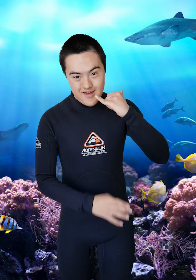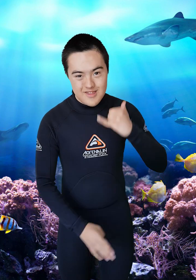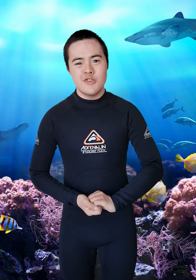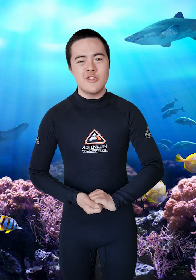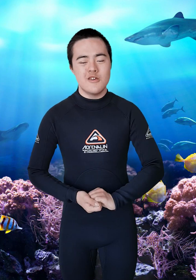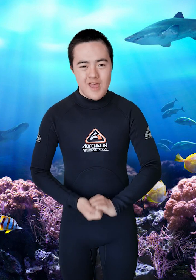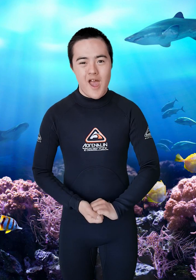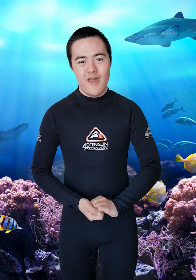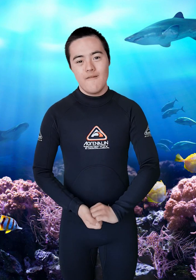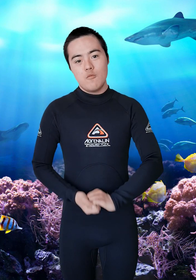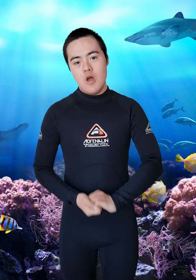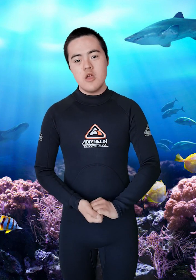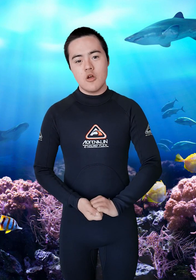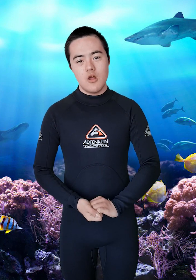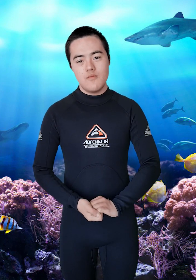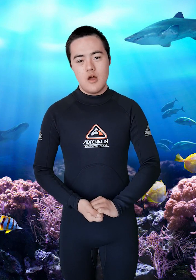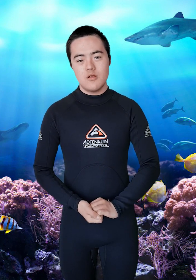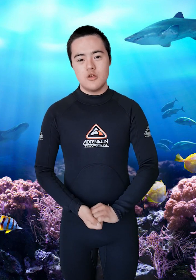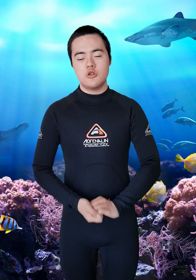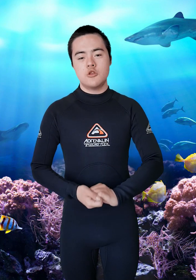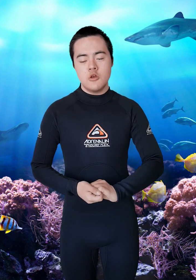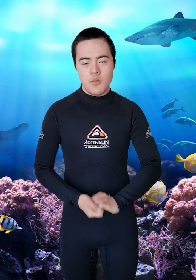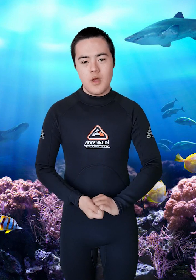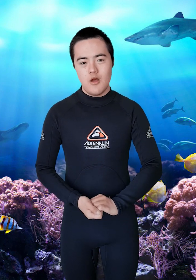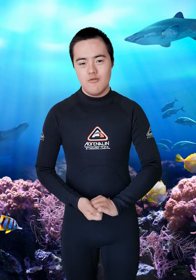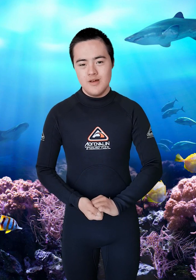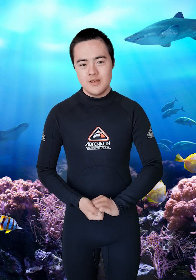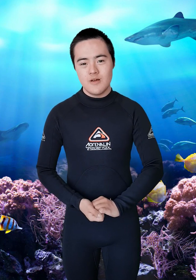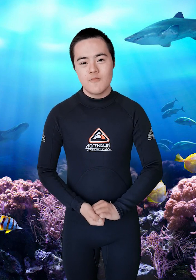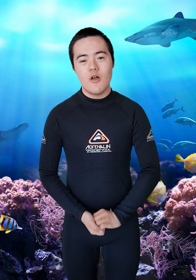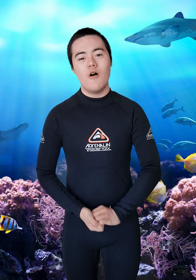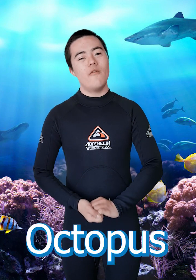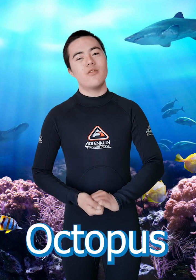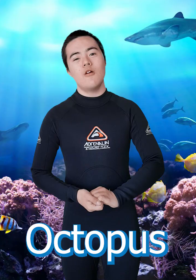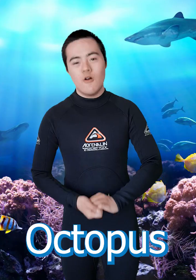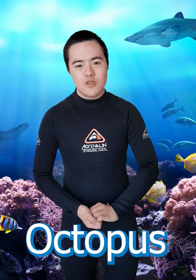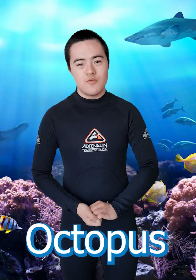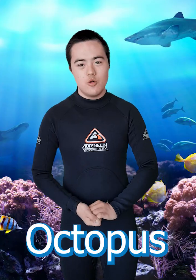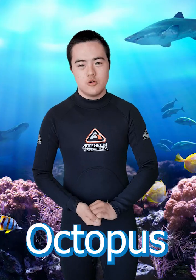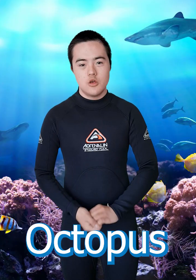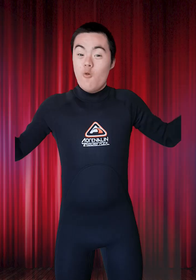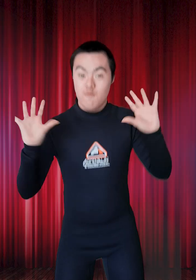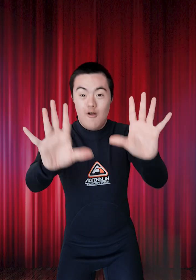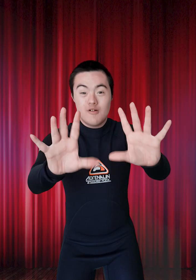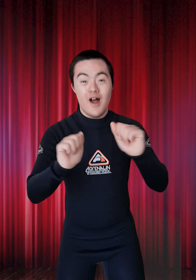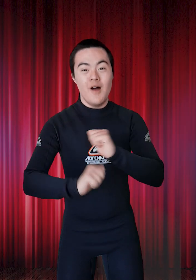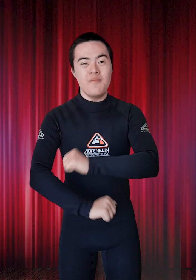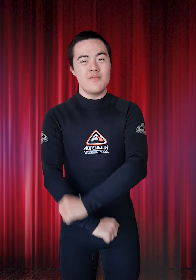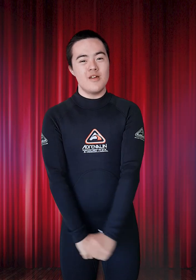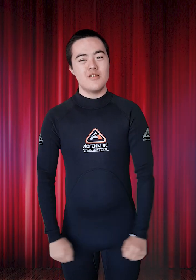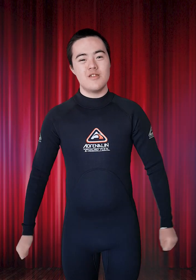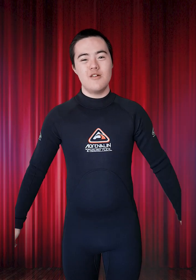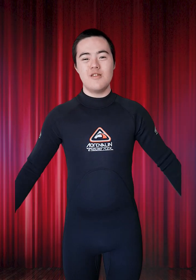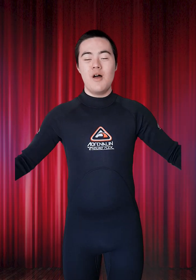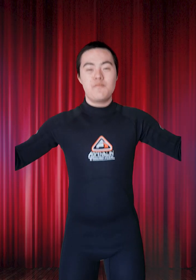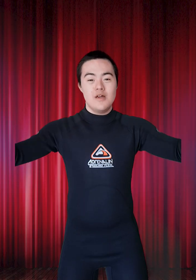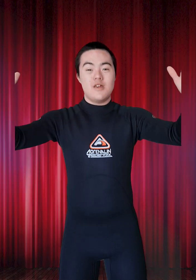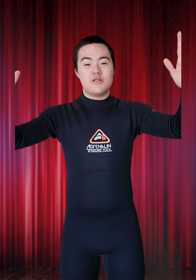Right. Today, we're talking about the superpowers of the octopus. Welcome to the magic